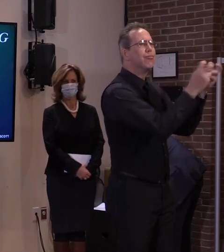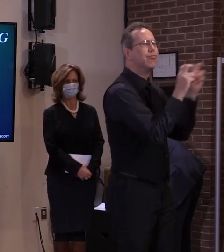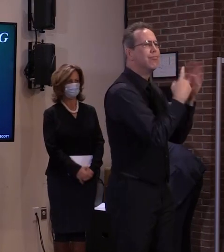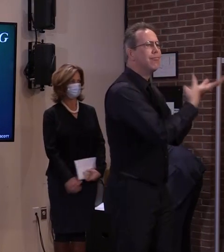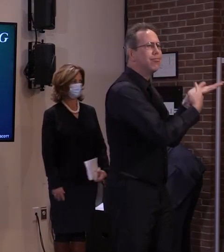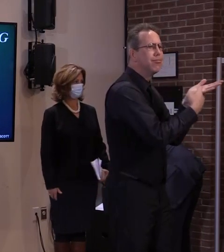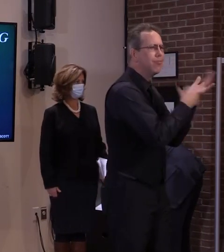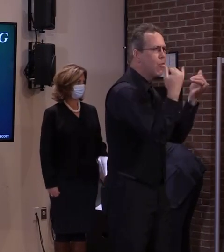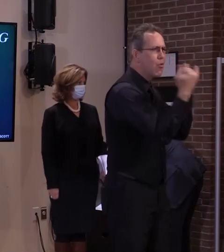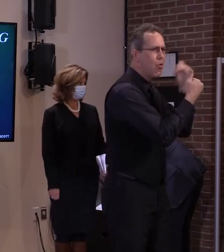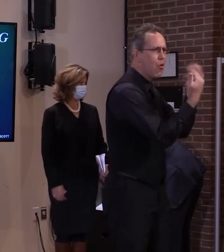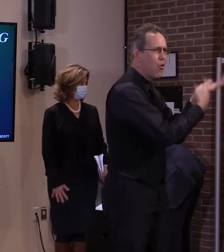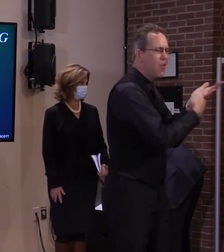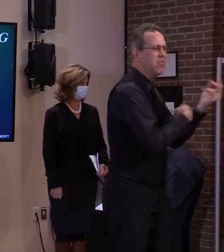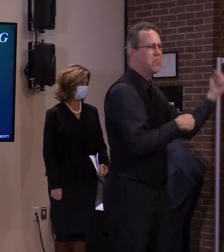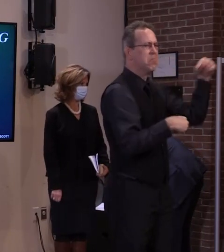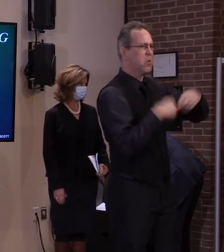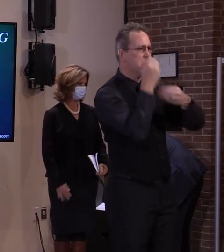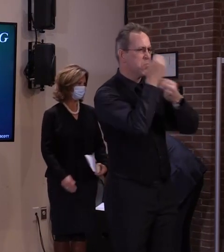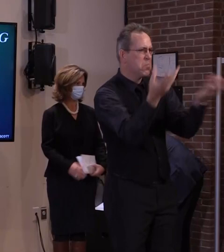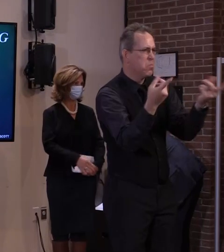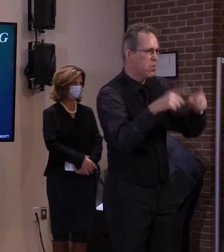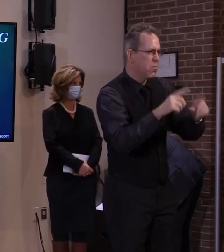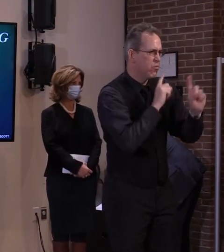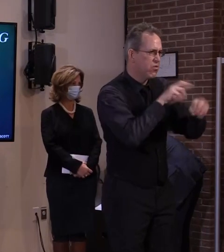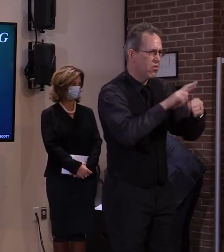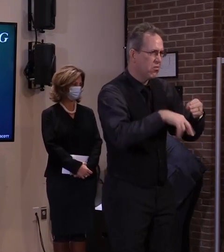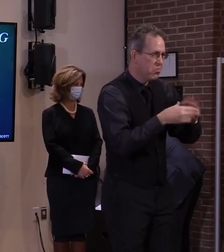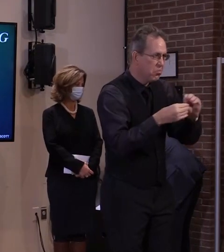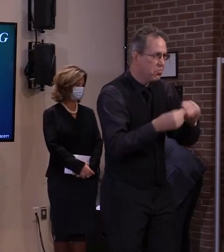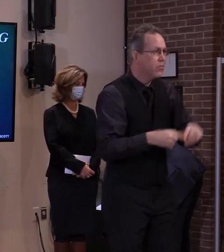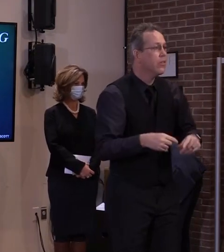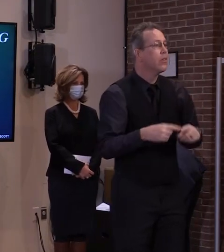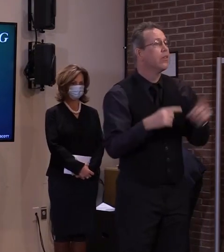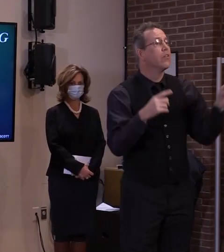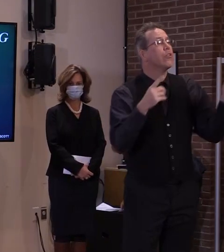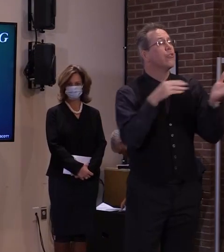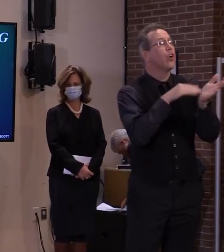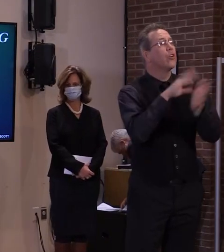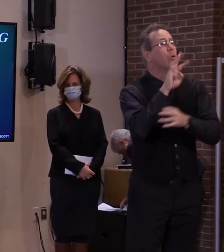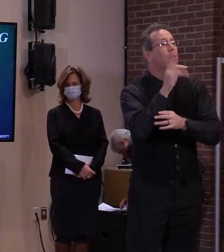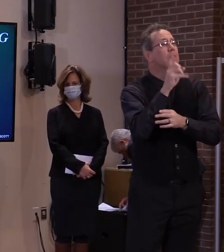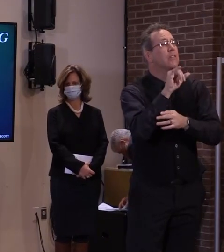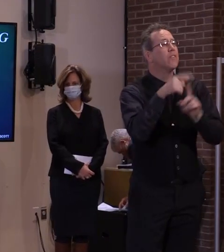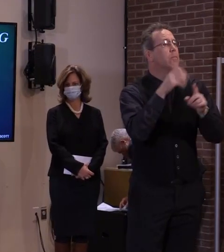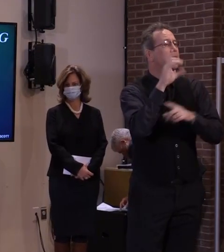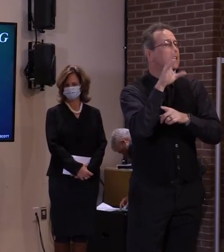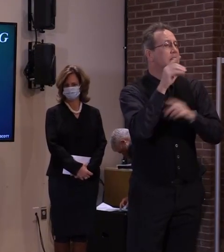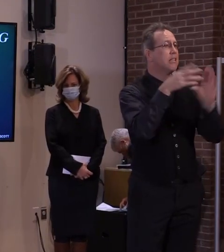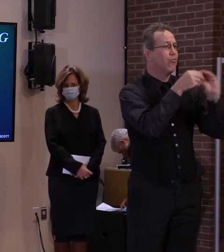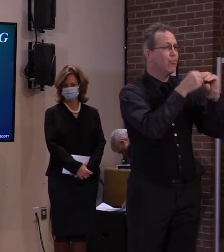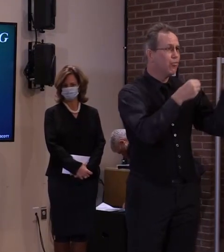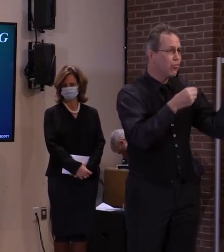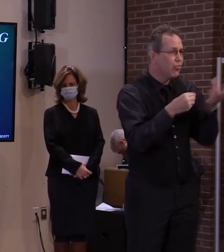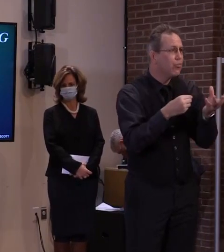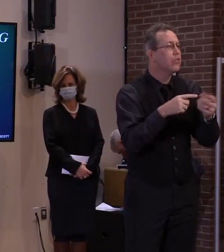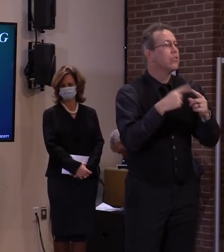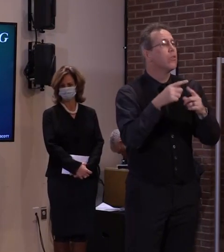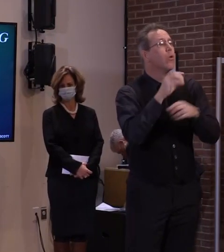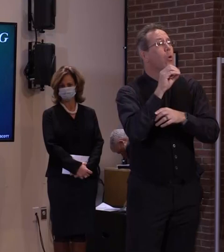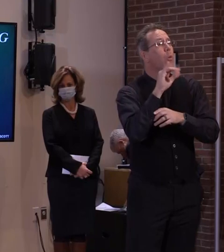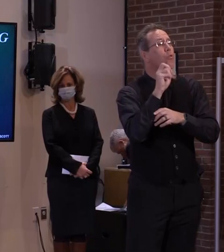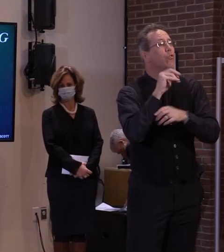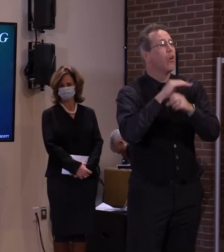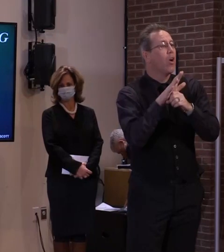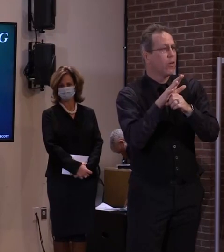First, CDC Director Dr. Walensky discussed Omicron in the news yesterday that the variant is now the dominant strain in the